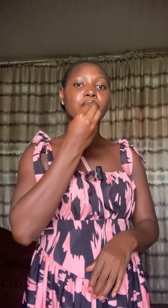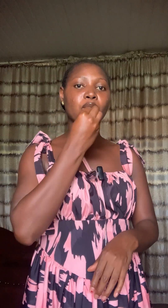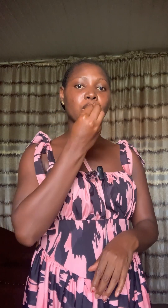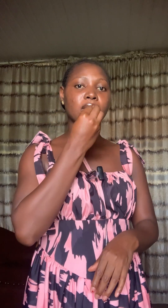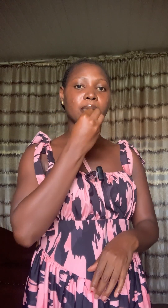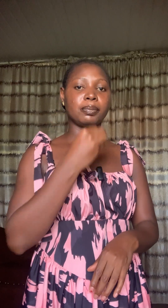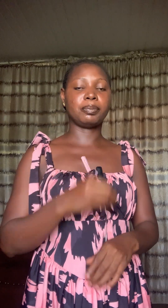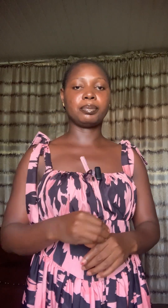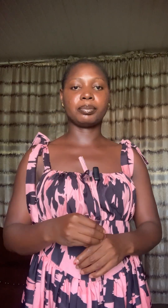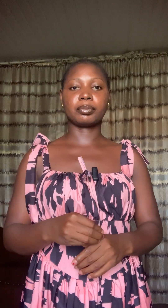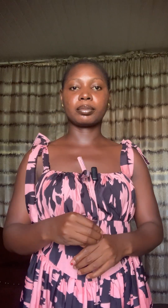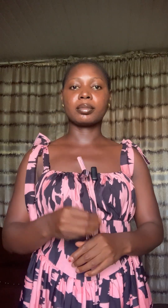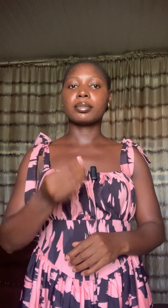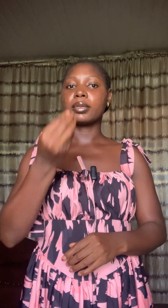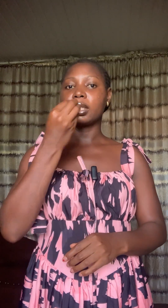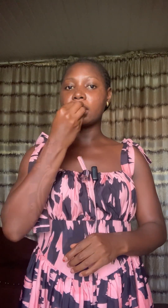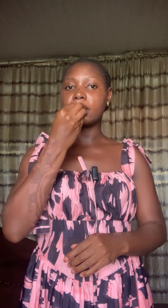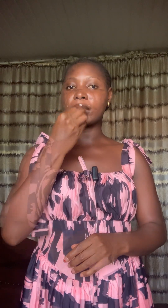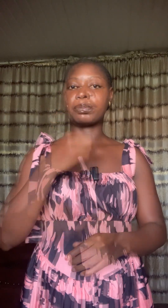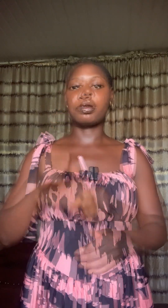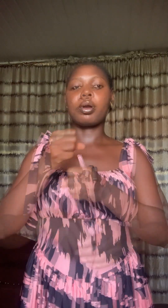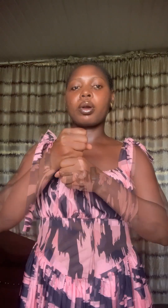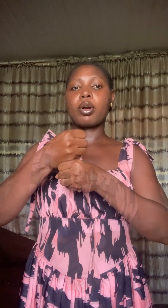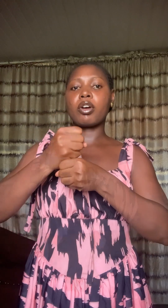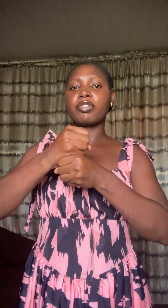Food, eat. Coffee,